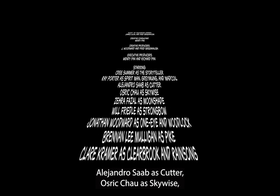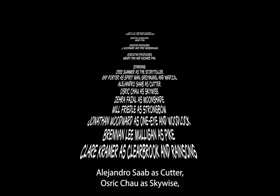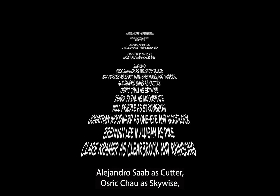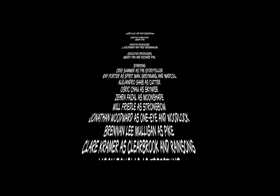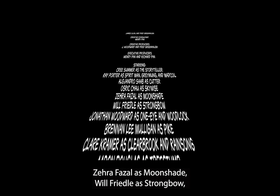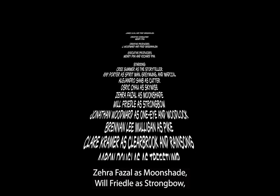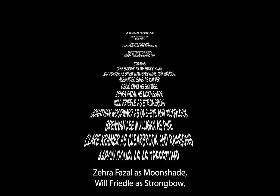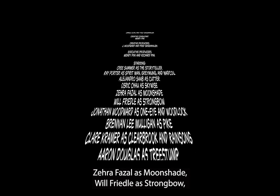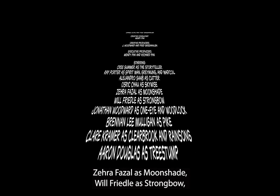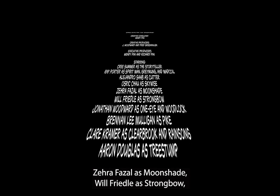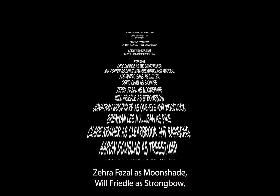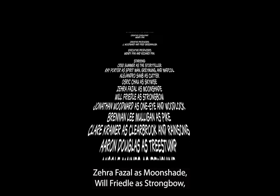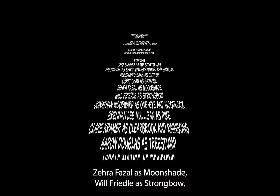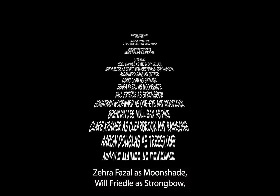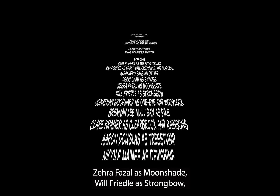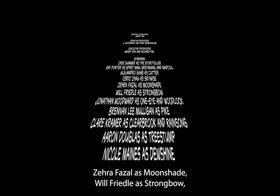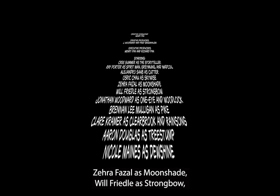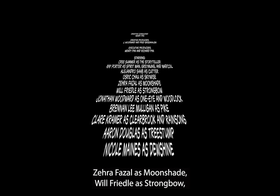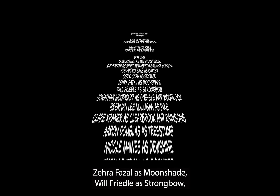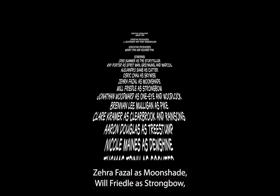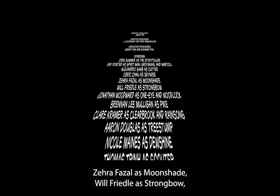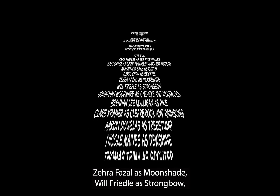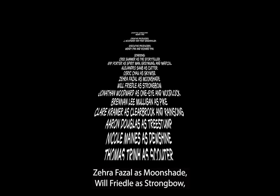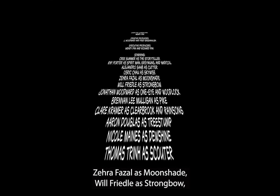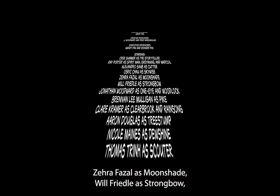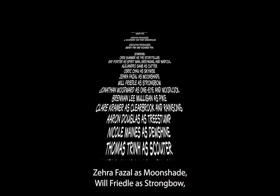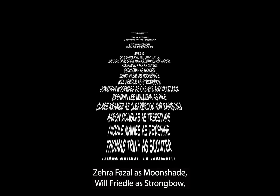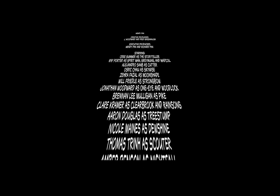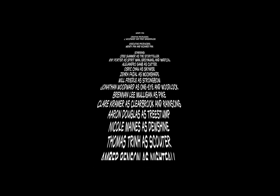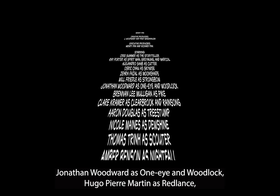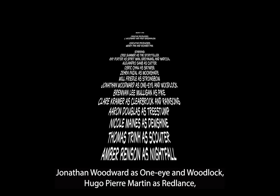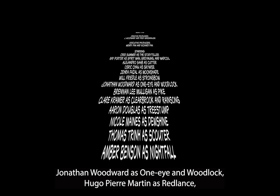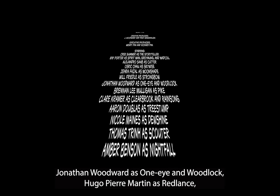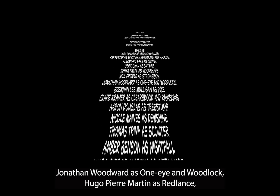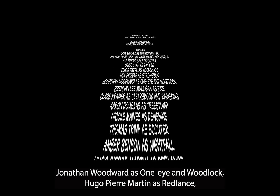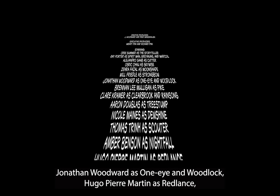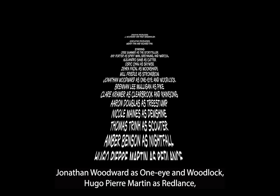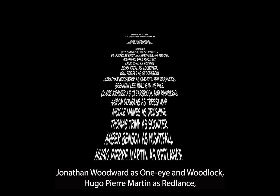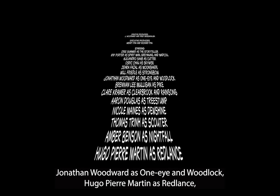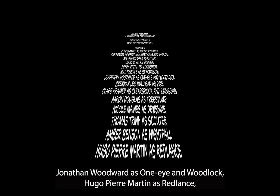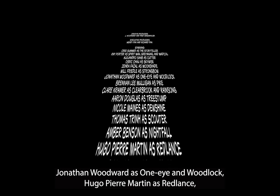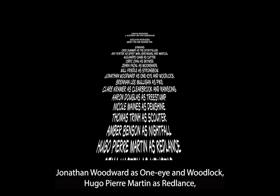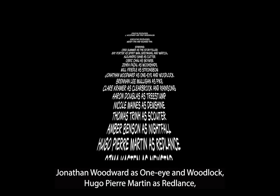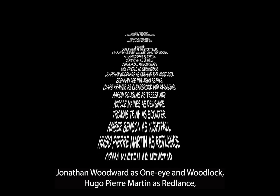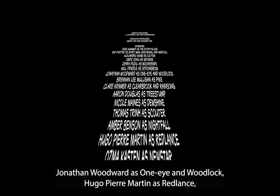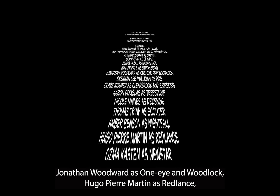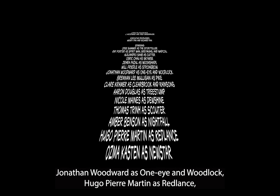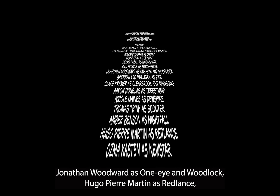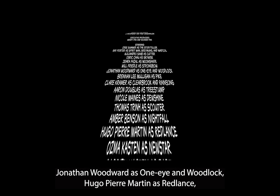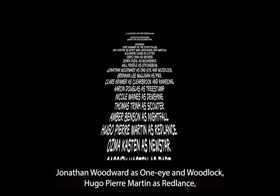as Skywise, Zara Fuzzle as Moonshade, Will Friedel as Strongbow, Jonathan Woodward as One Eye and